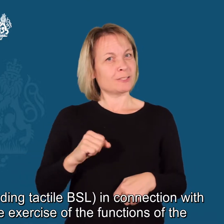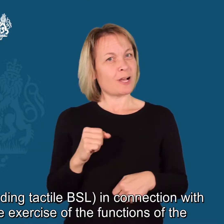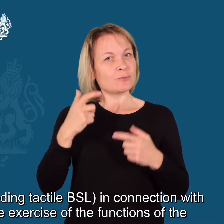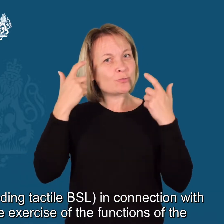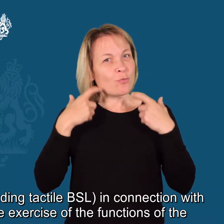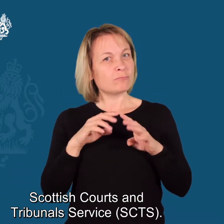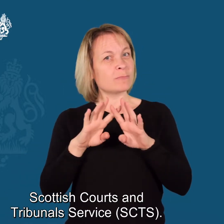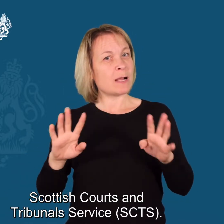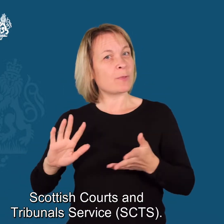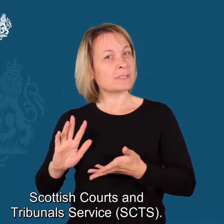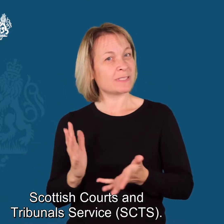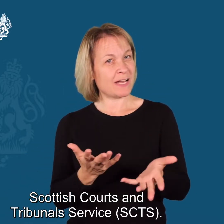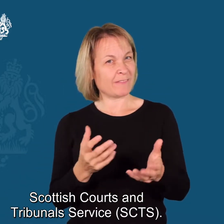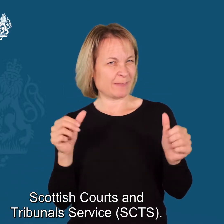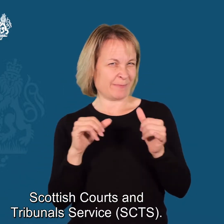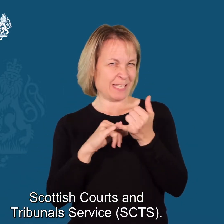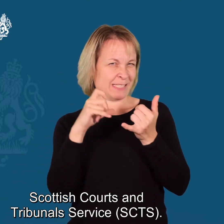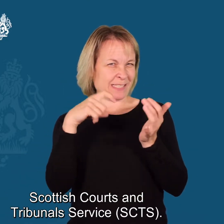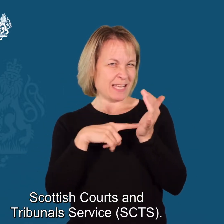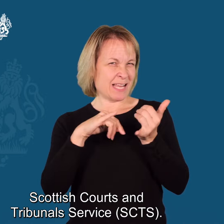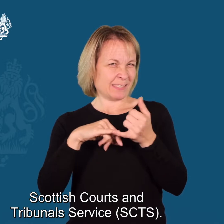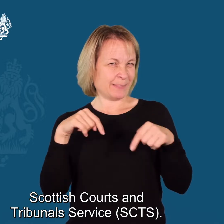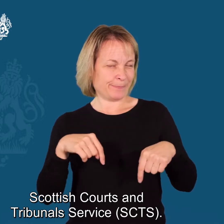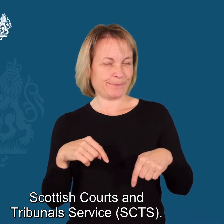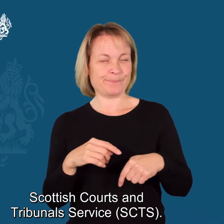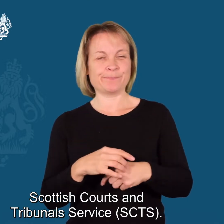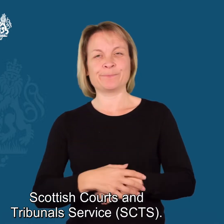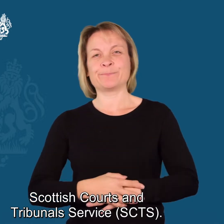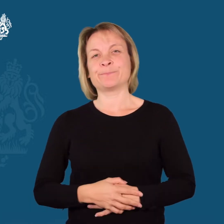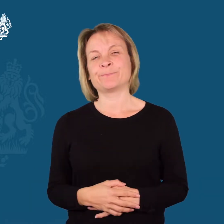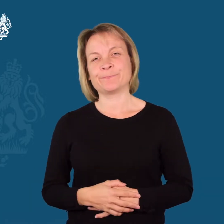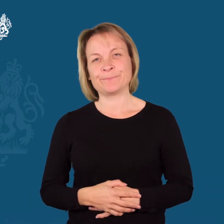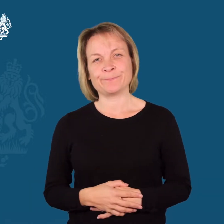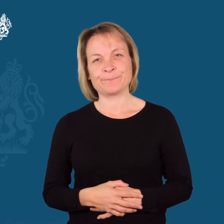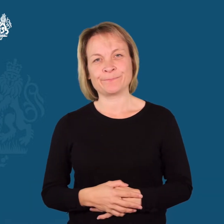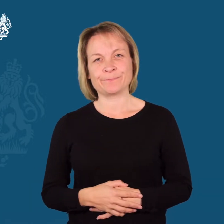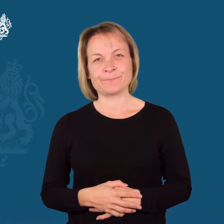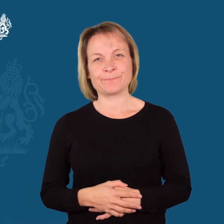of the Scottish Courts and Tribunal Service, SCTS.